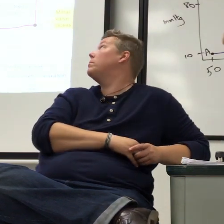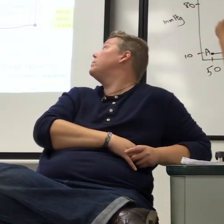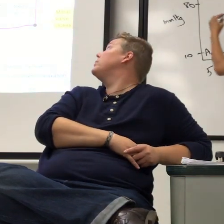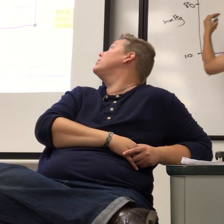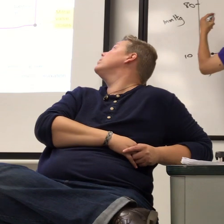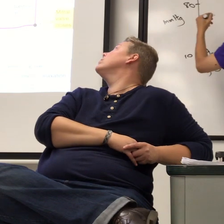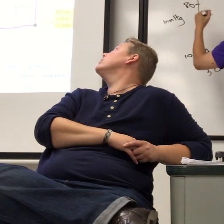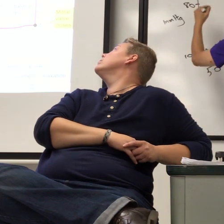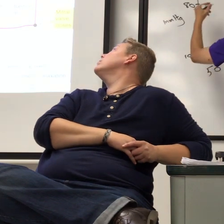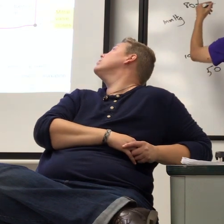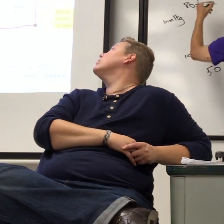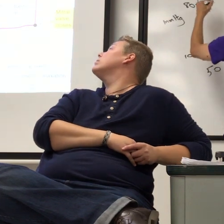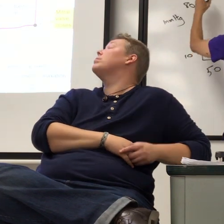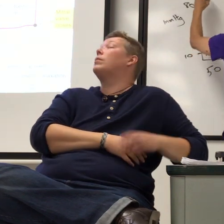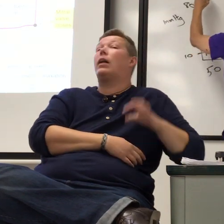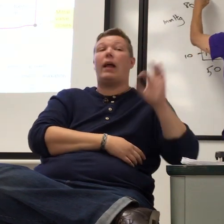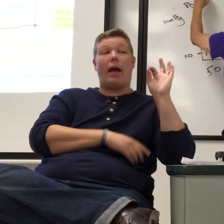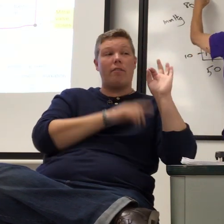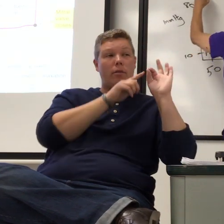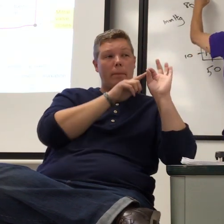you go from F back to A.